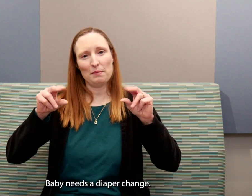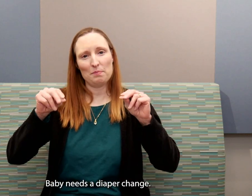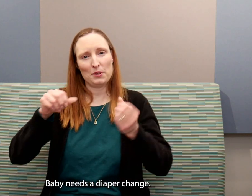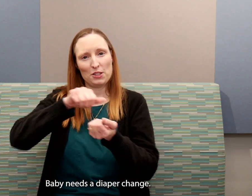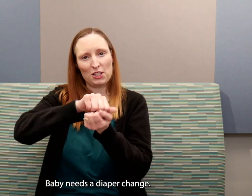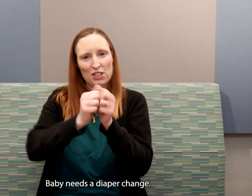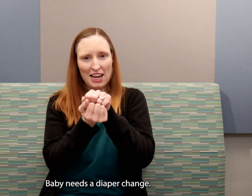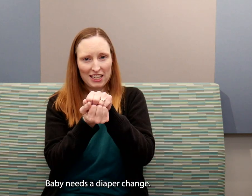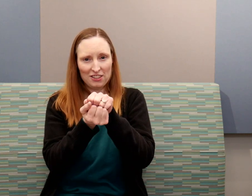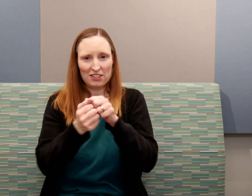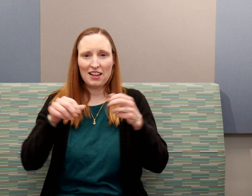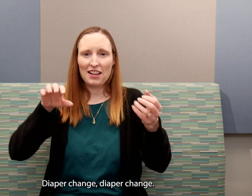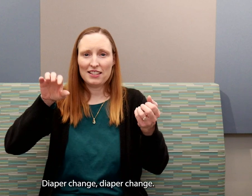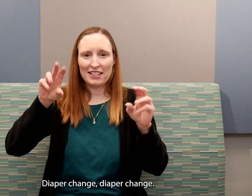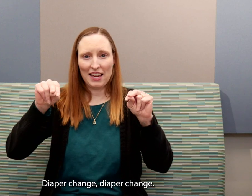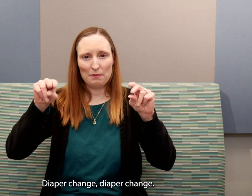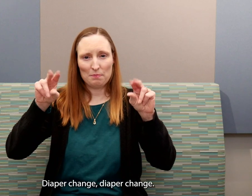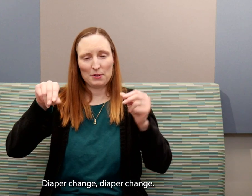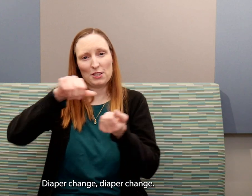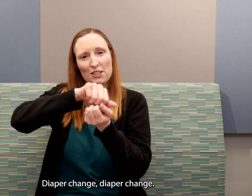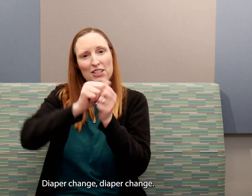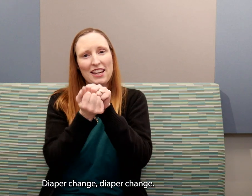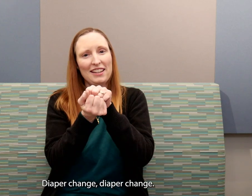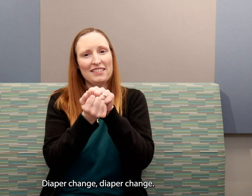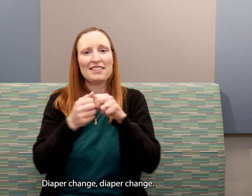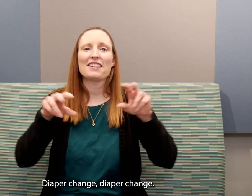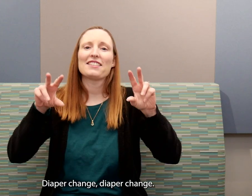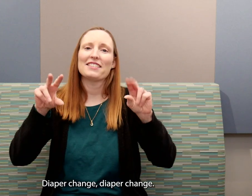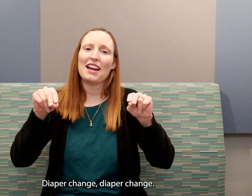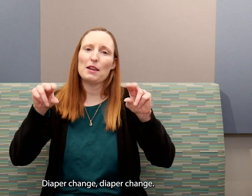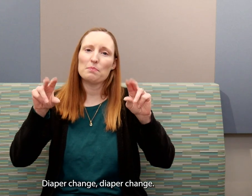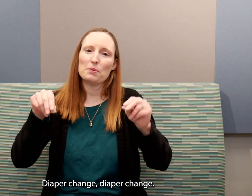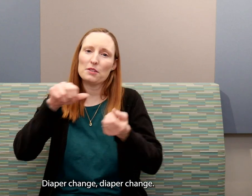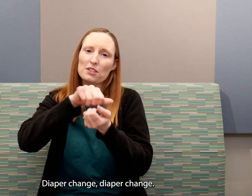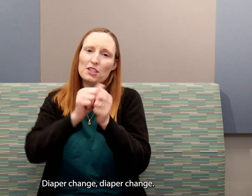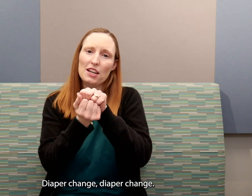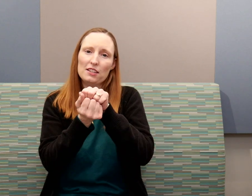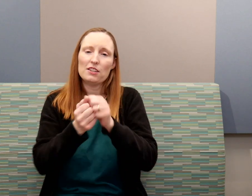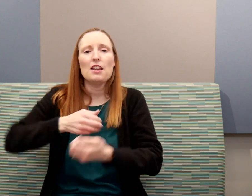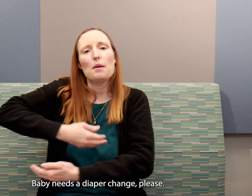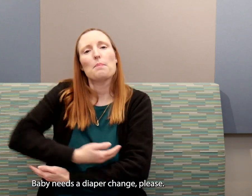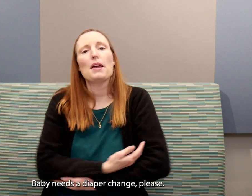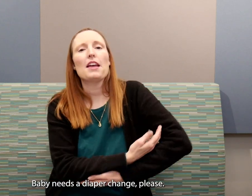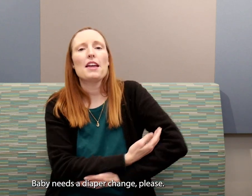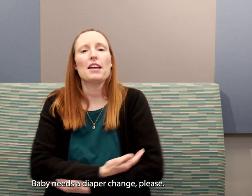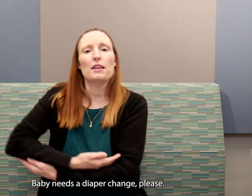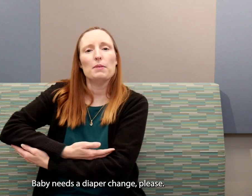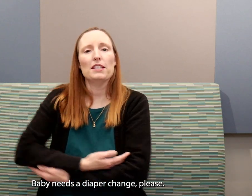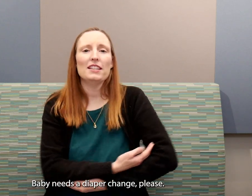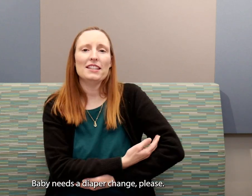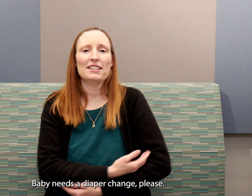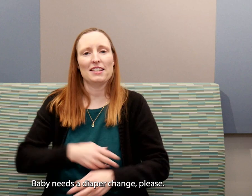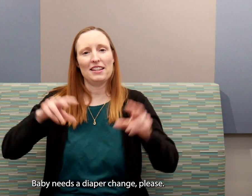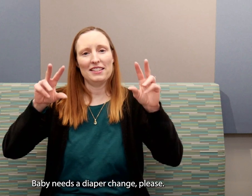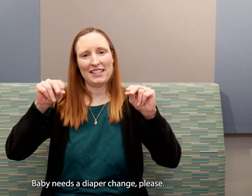diaper change, diaper change, diaper change. Baby needs a